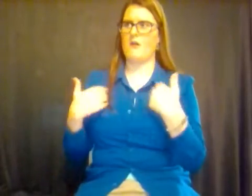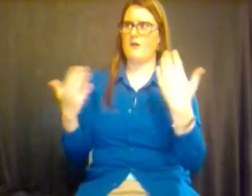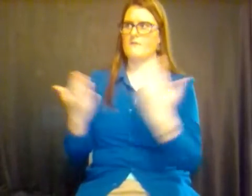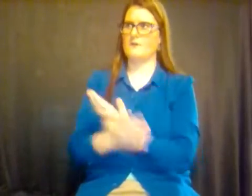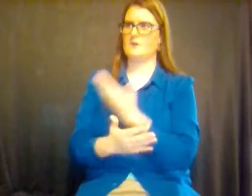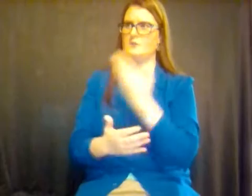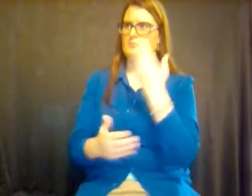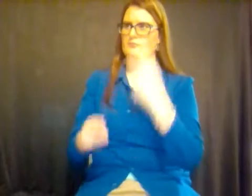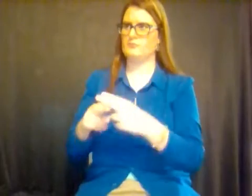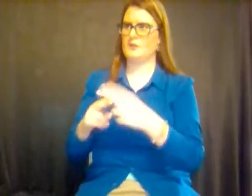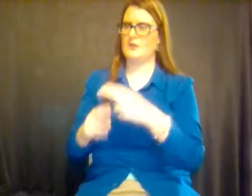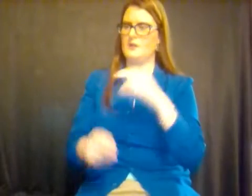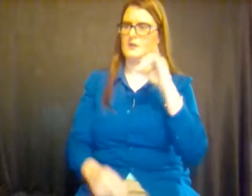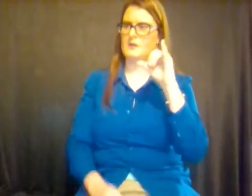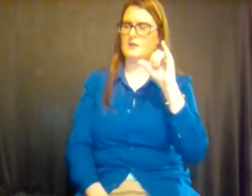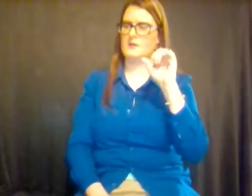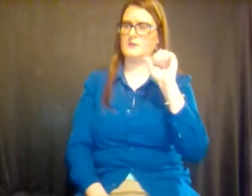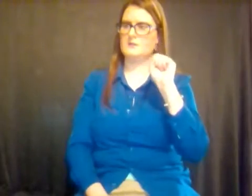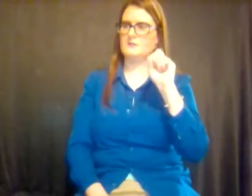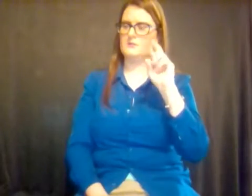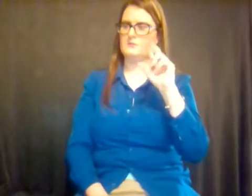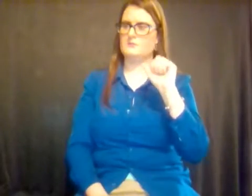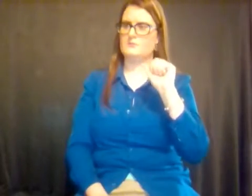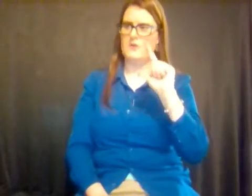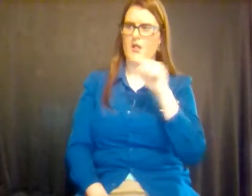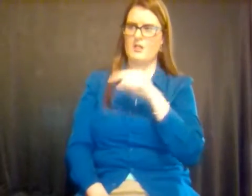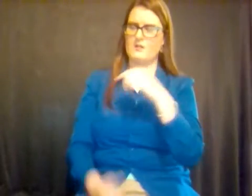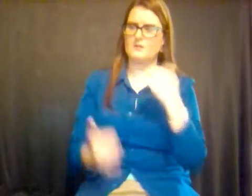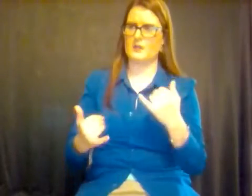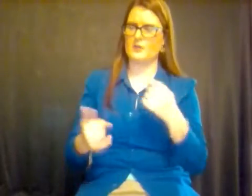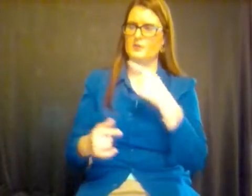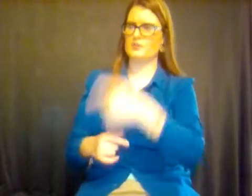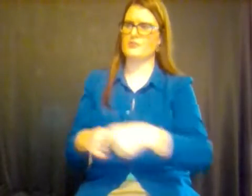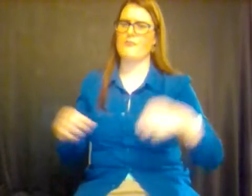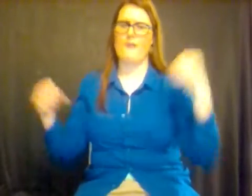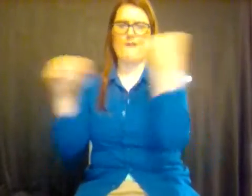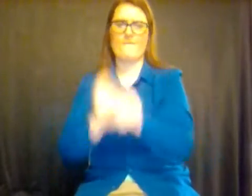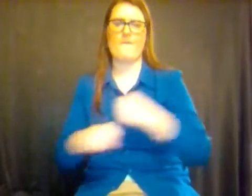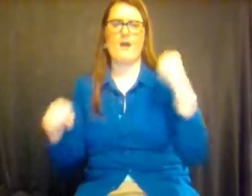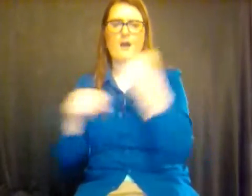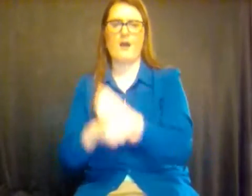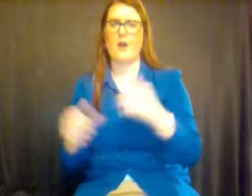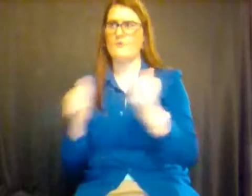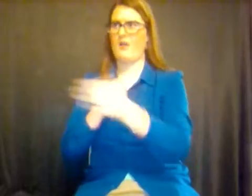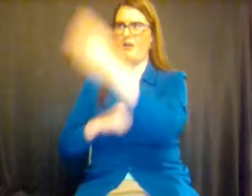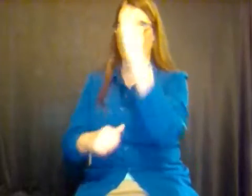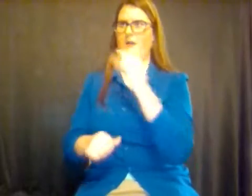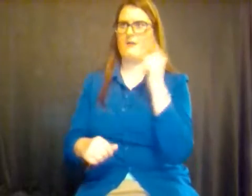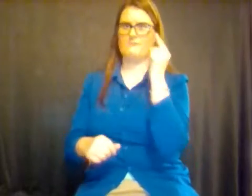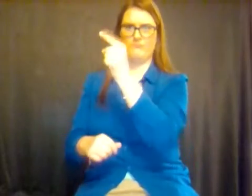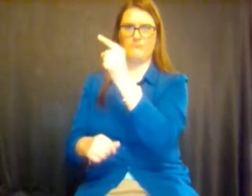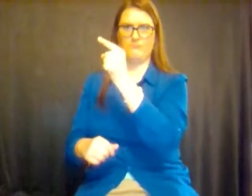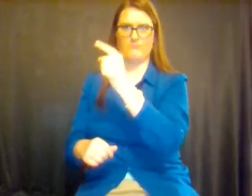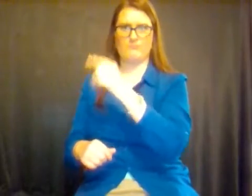too, but when he stood up and felt the pain in his hip, he knew it had really happened, and he knew what he had to do.